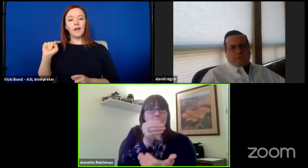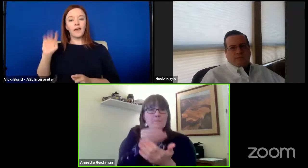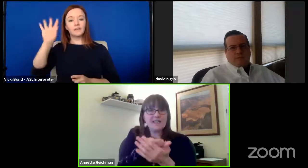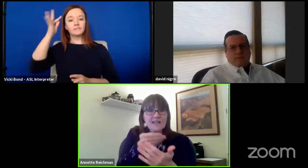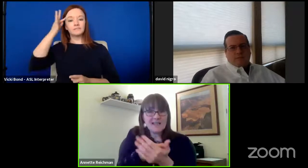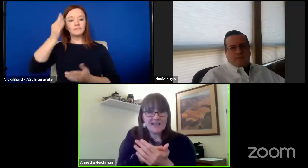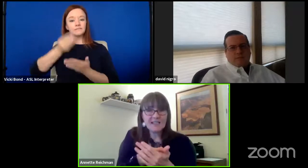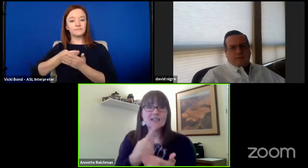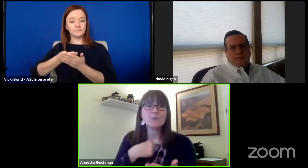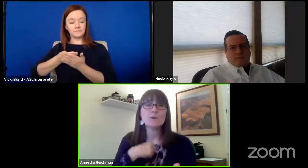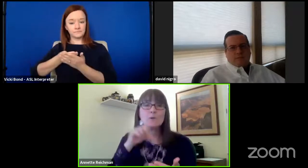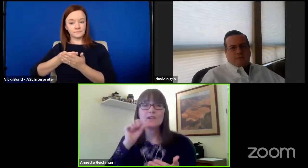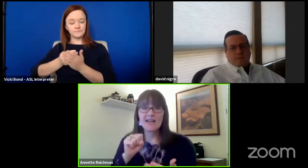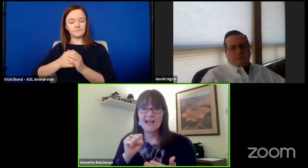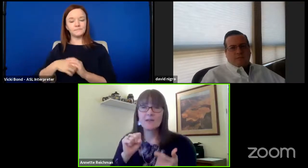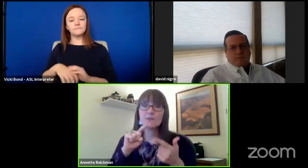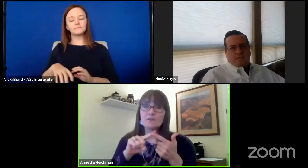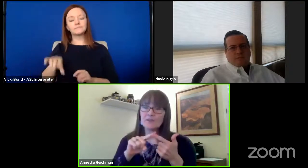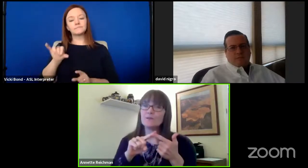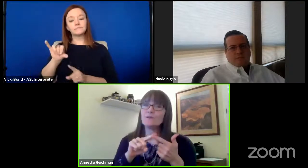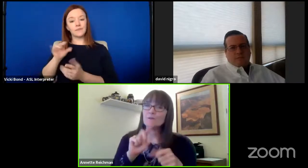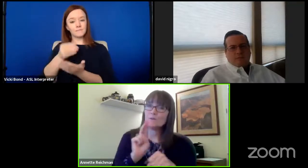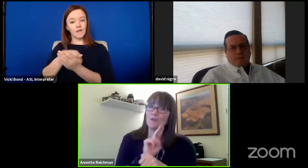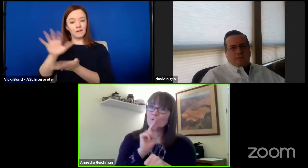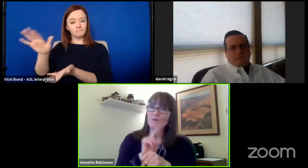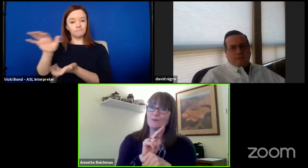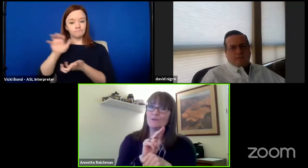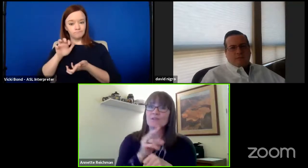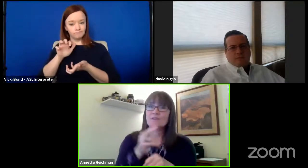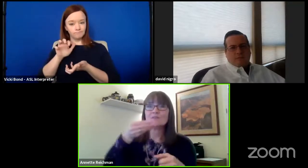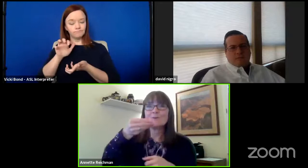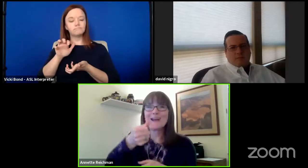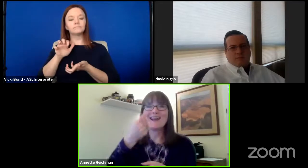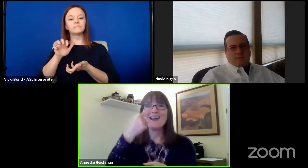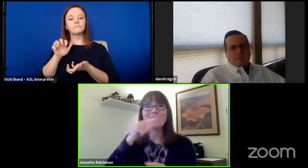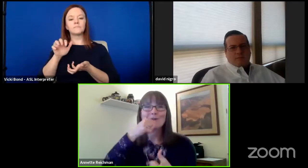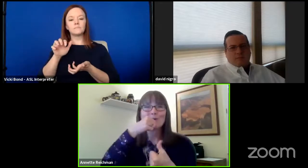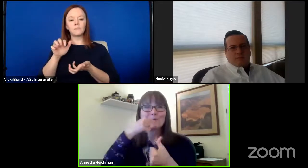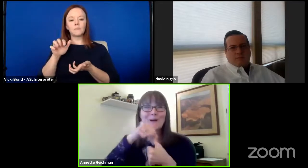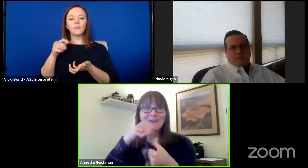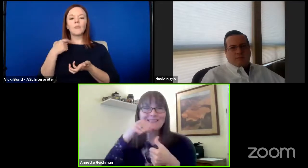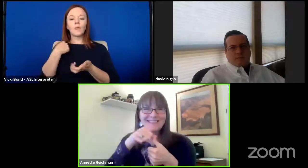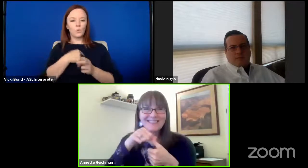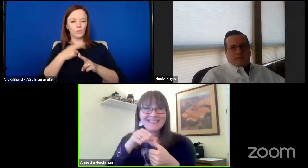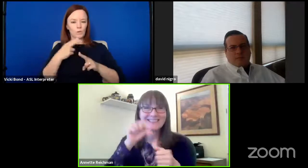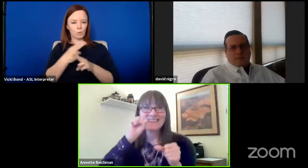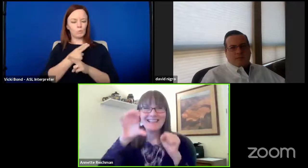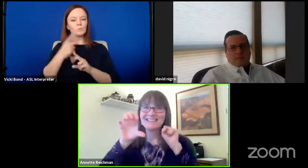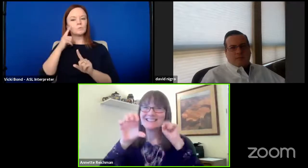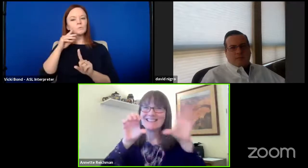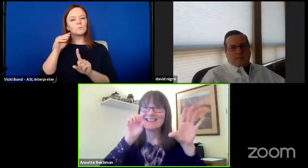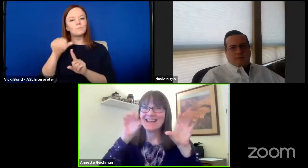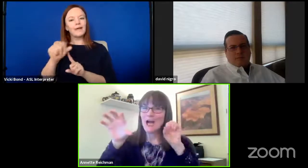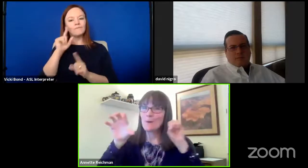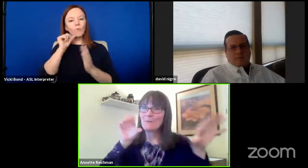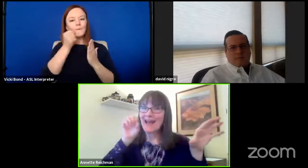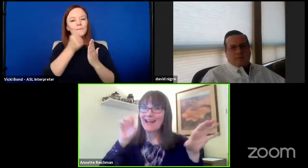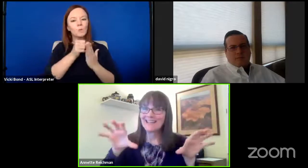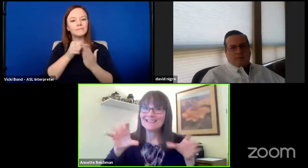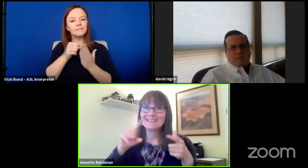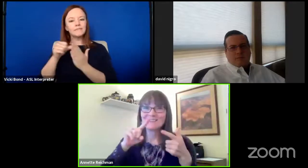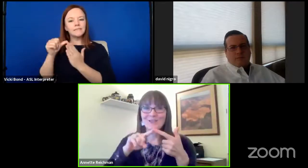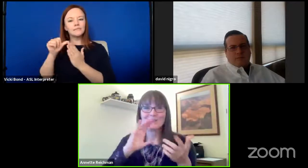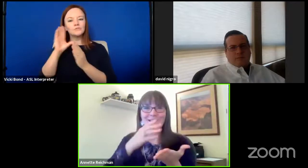With that money, we were able to use to pay for postage and sending